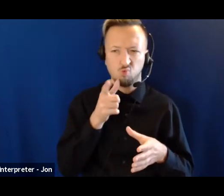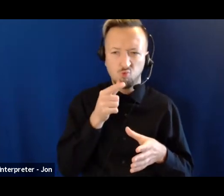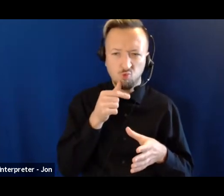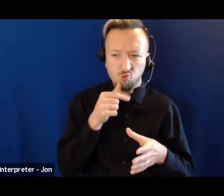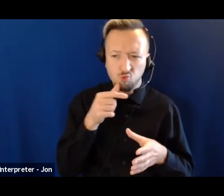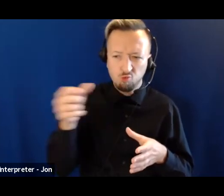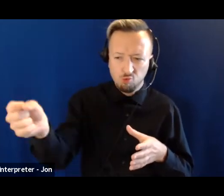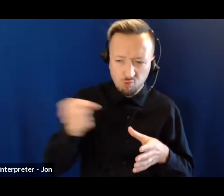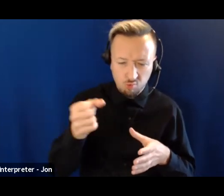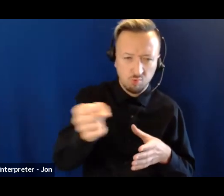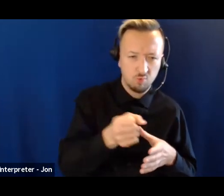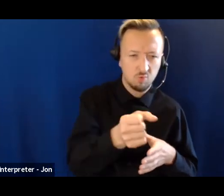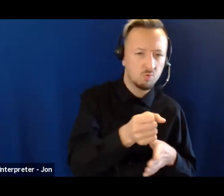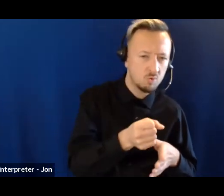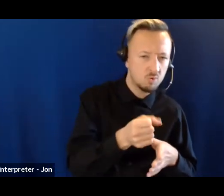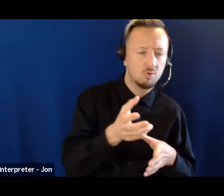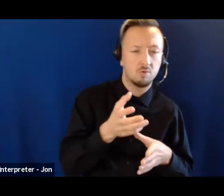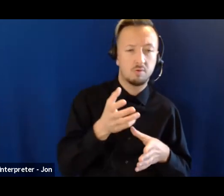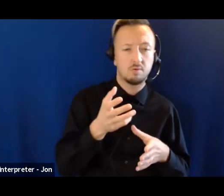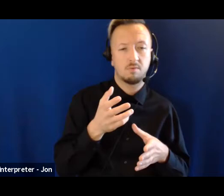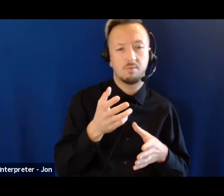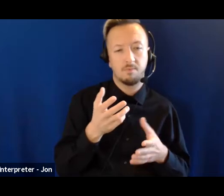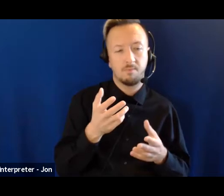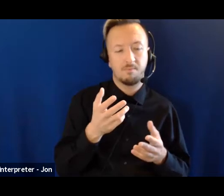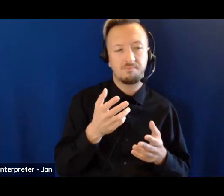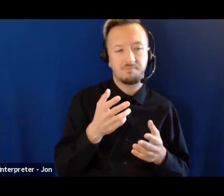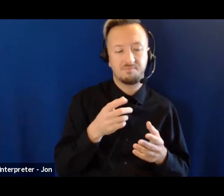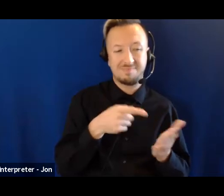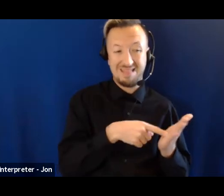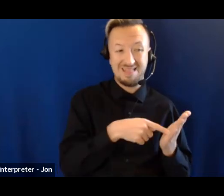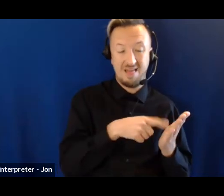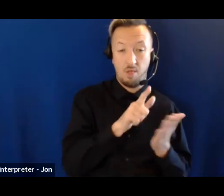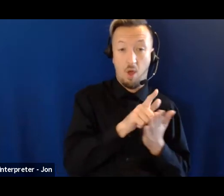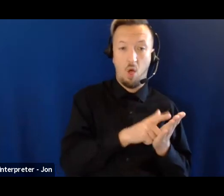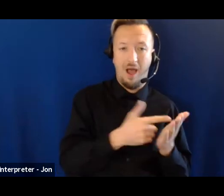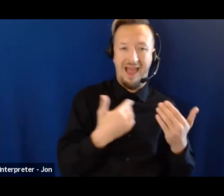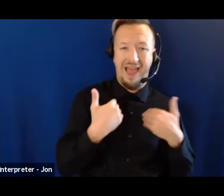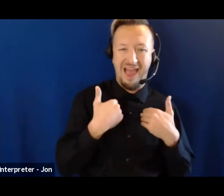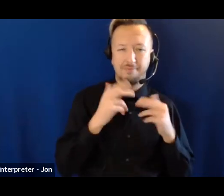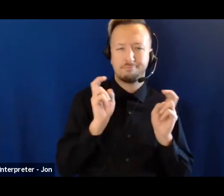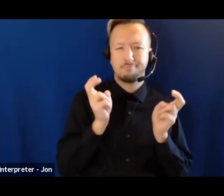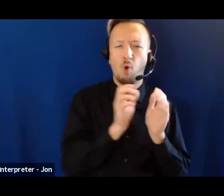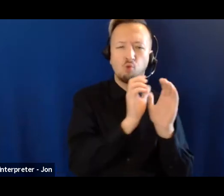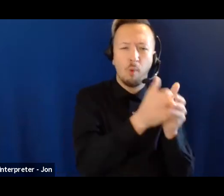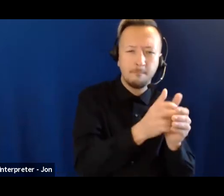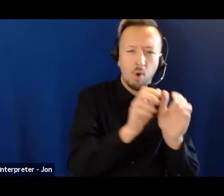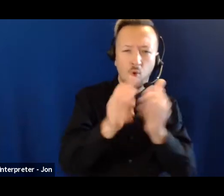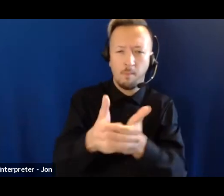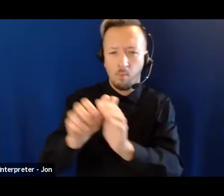It talks about just, you know, it gives you groupings, but you don't have to have those groupings. There's obviously